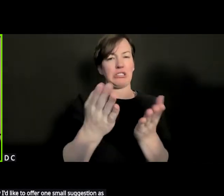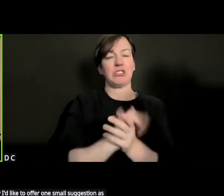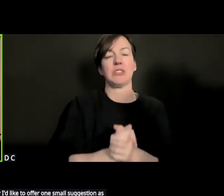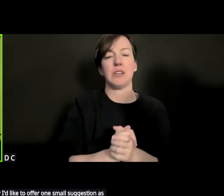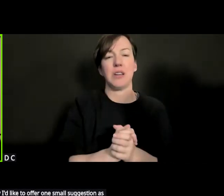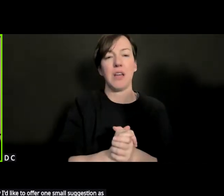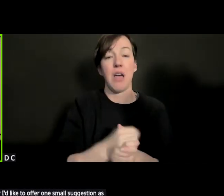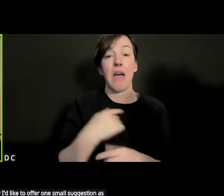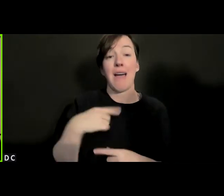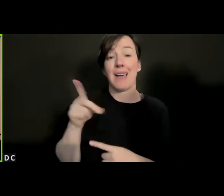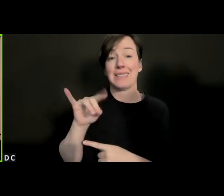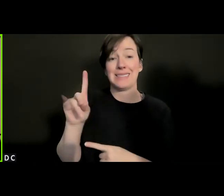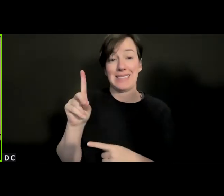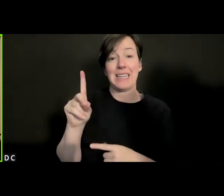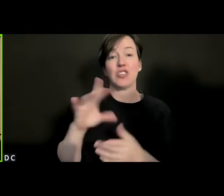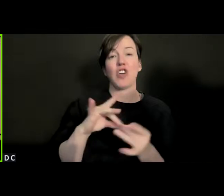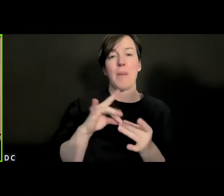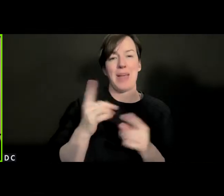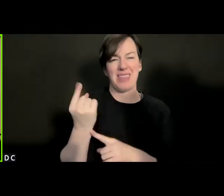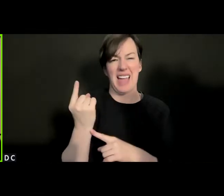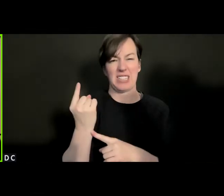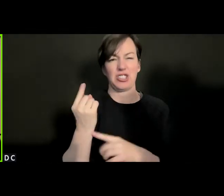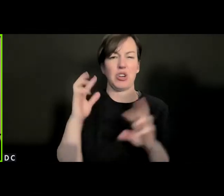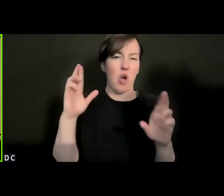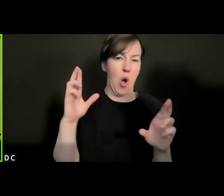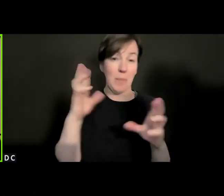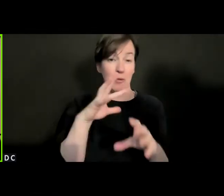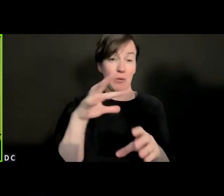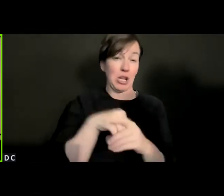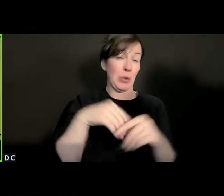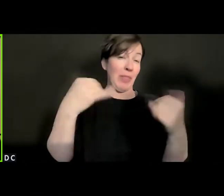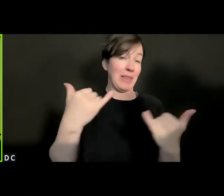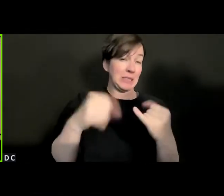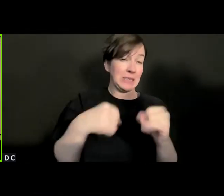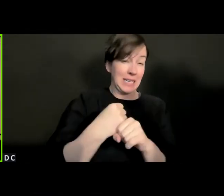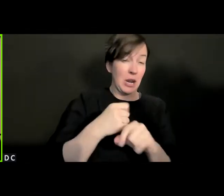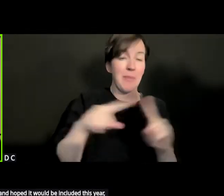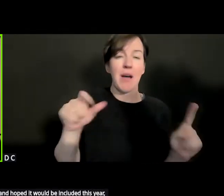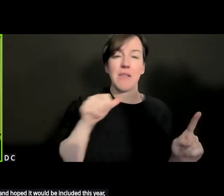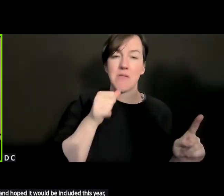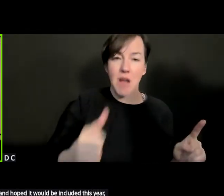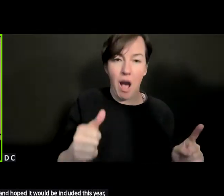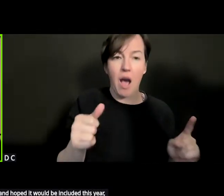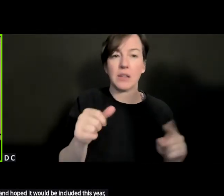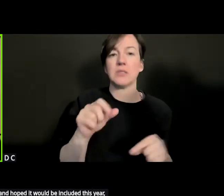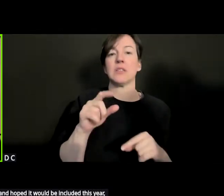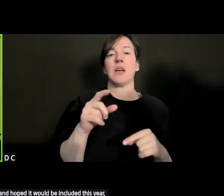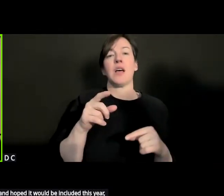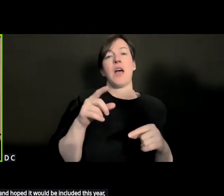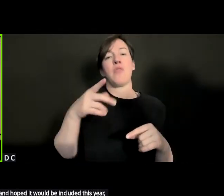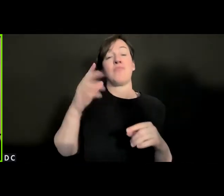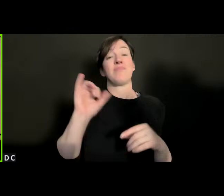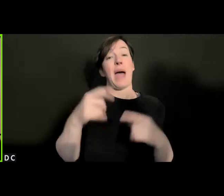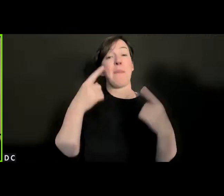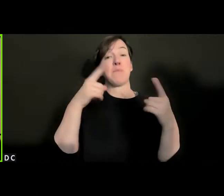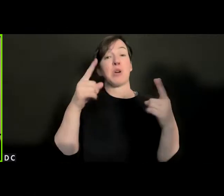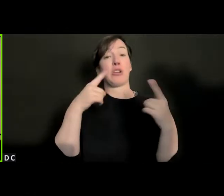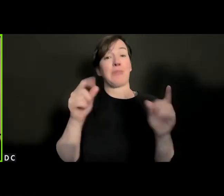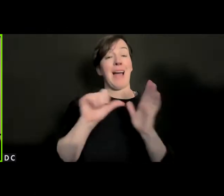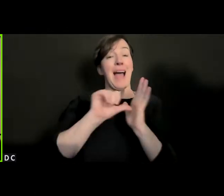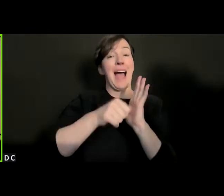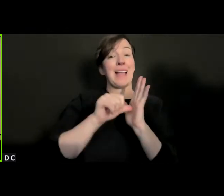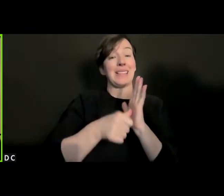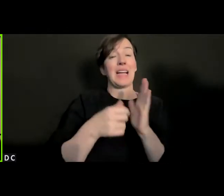I did make this comment last year and hoped it would be included this year, but it was not. While the proclamation highlights women's